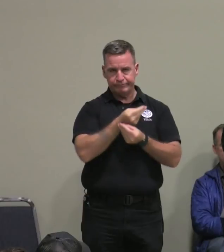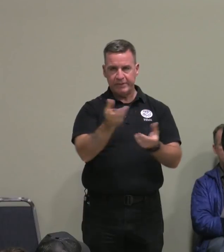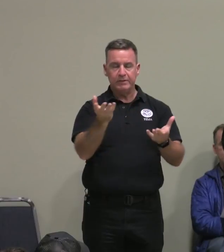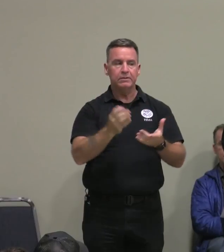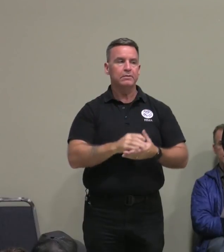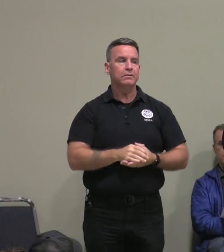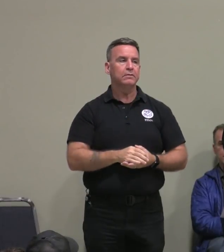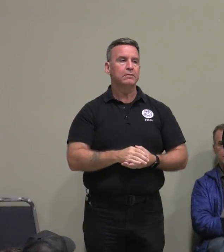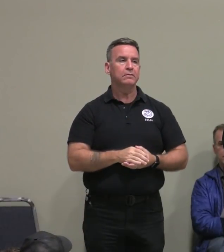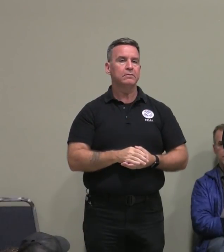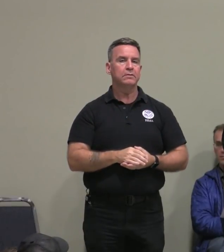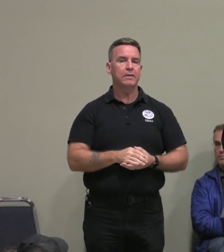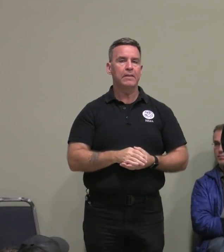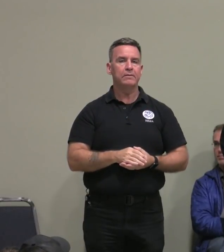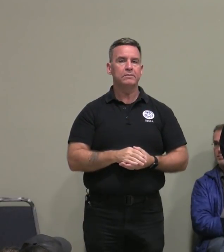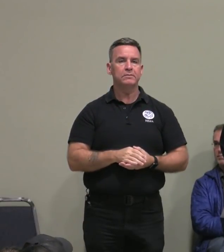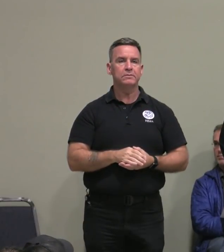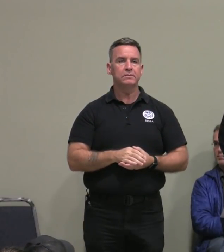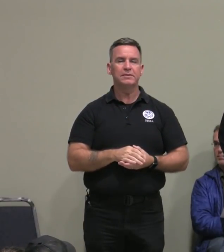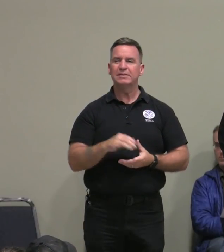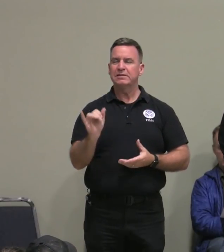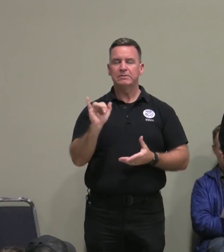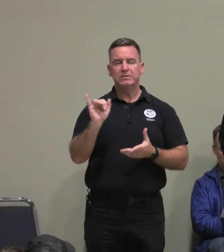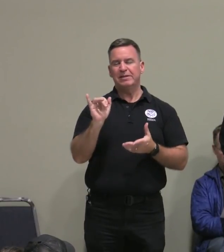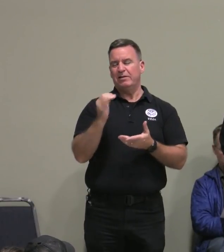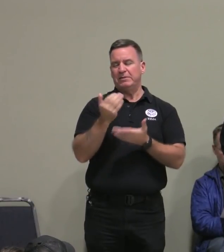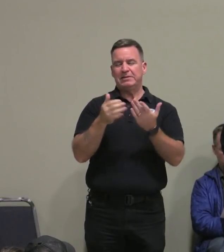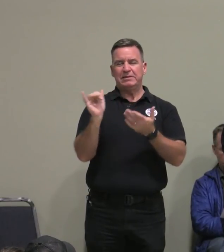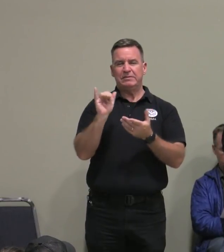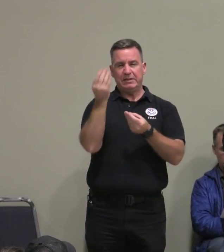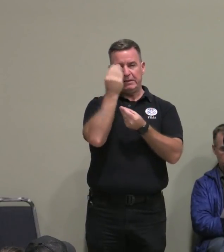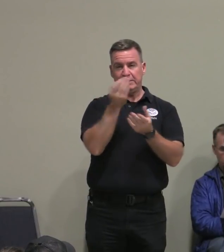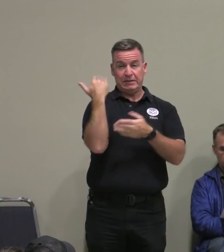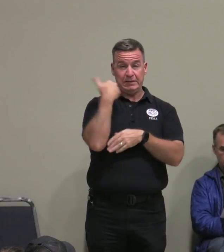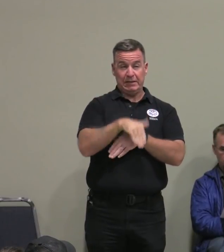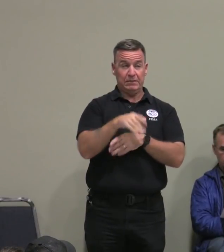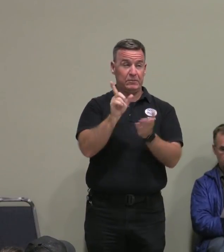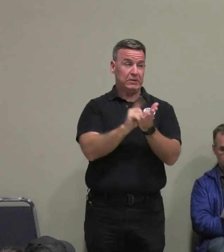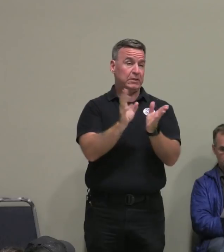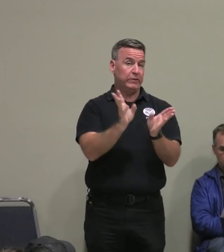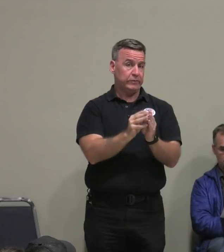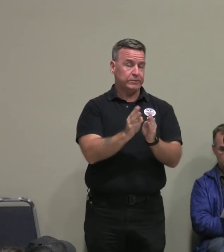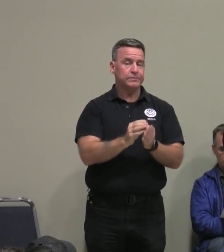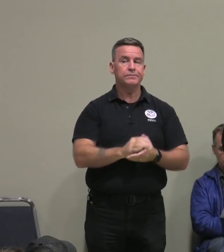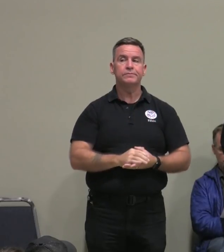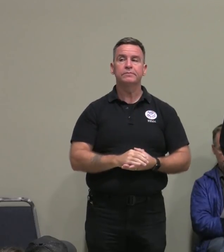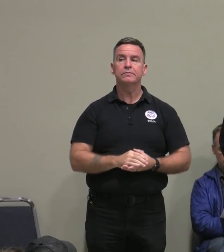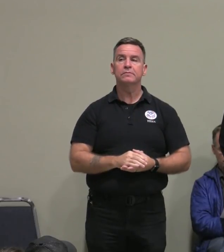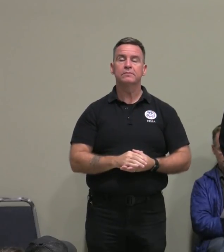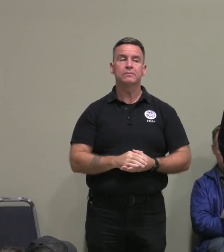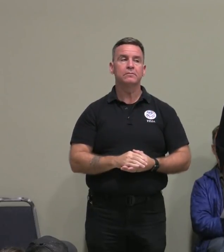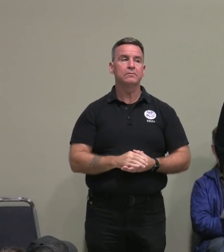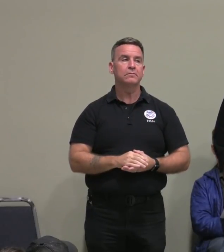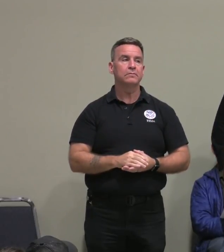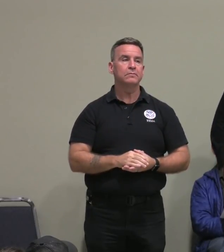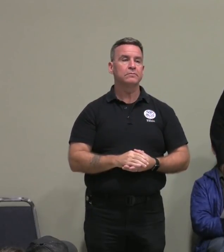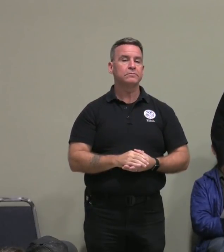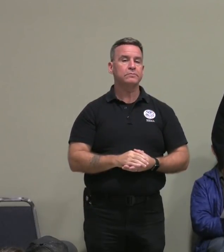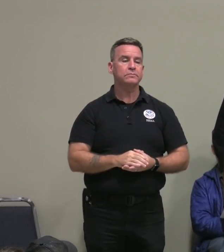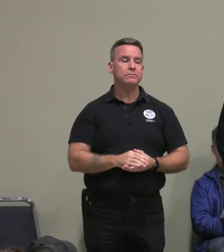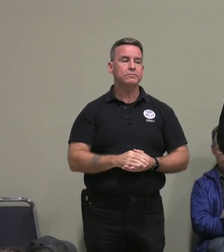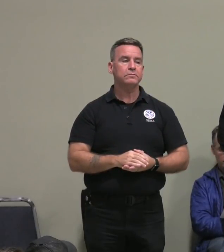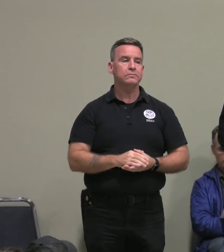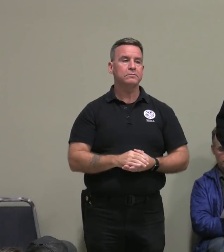They're very similar to the information I provided last night at the press conference. Again, I want to reiterate that